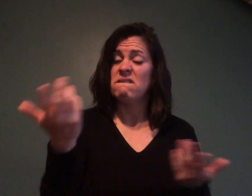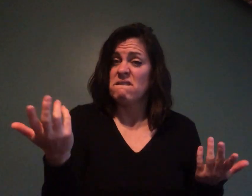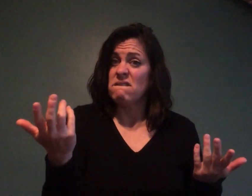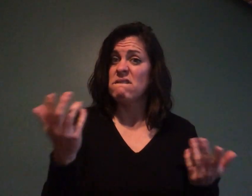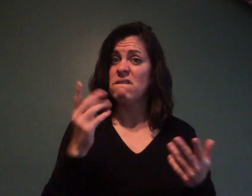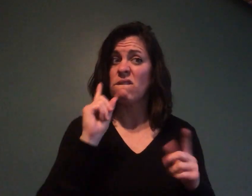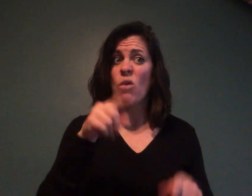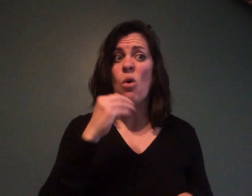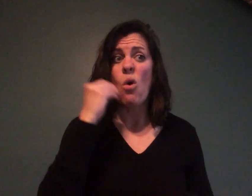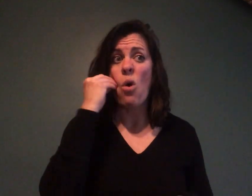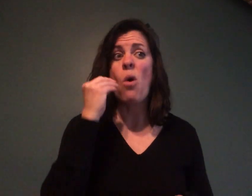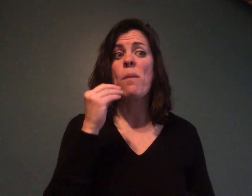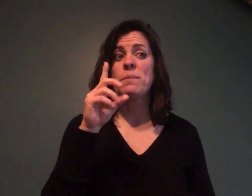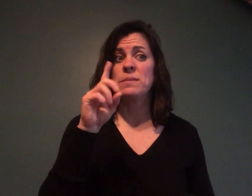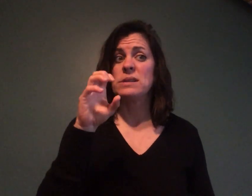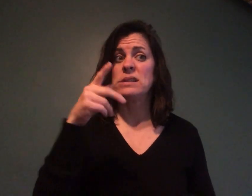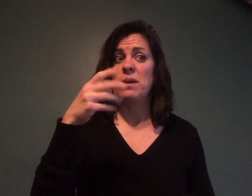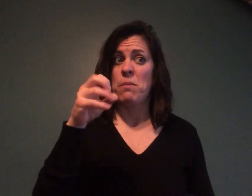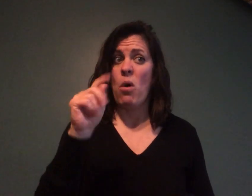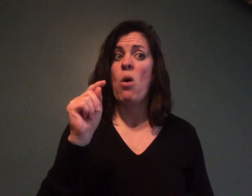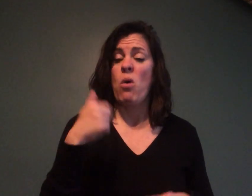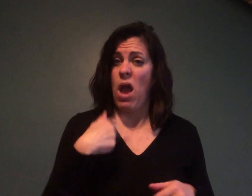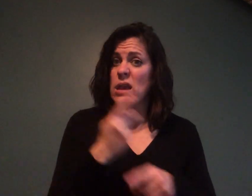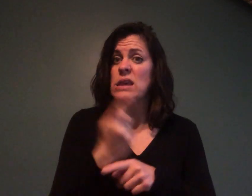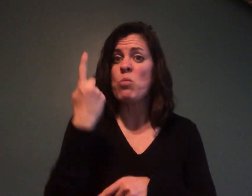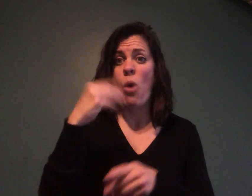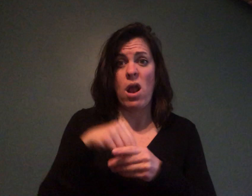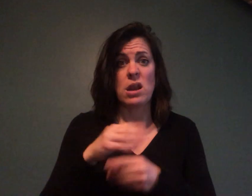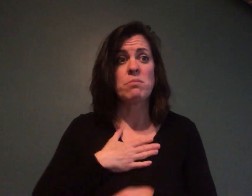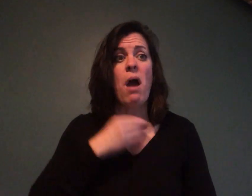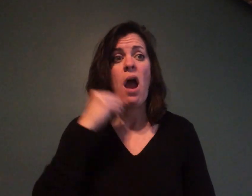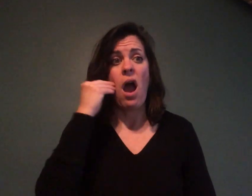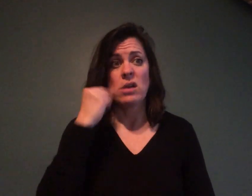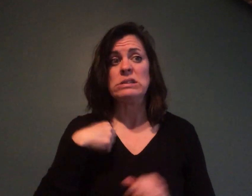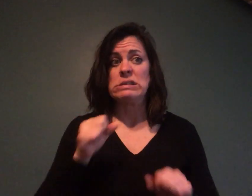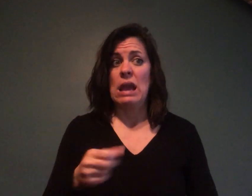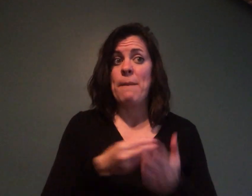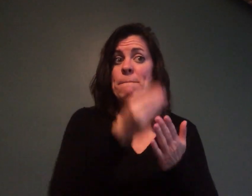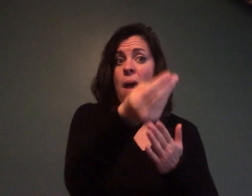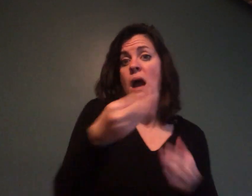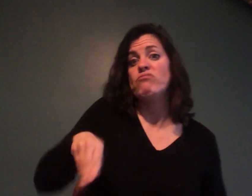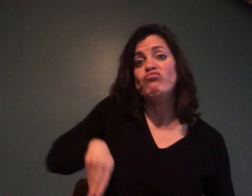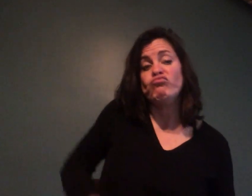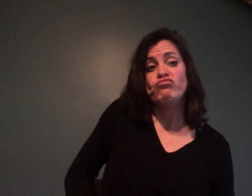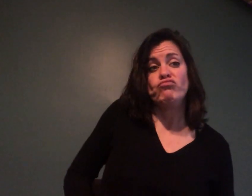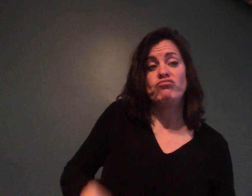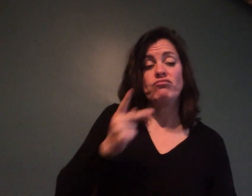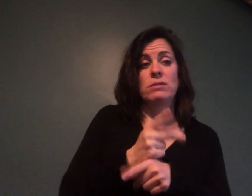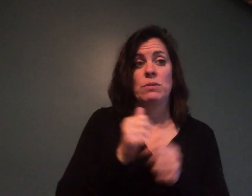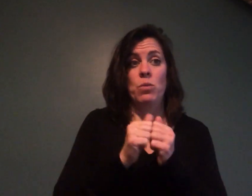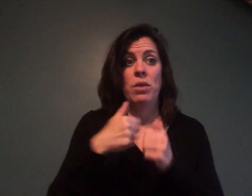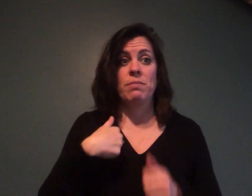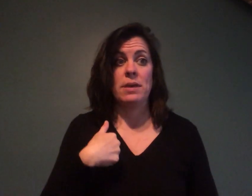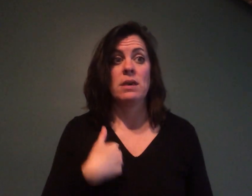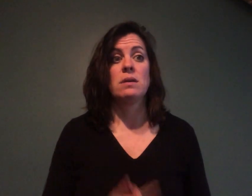I have one in my car, and I have one in my toolbox. I never knew these existed. Well, there they